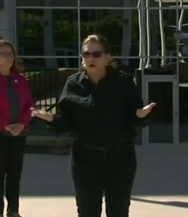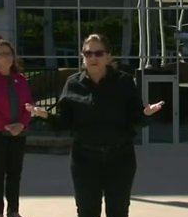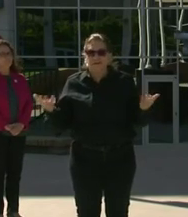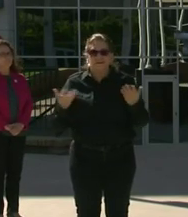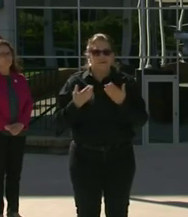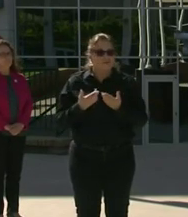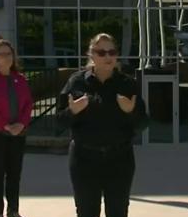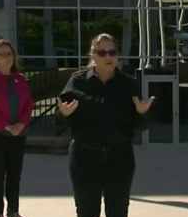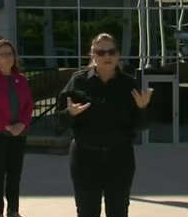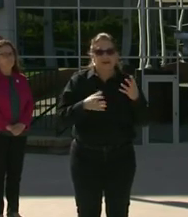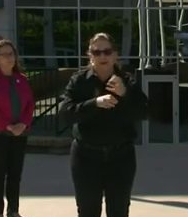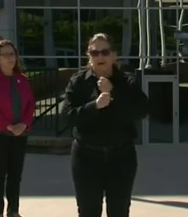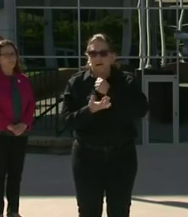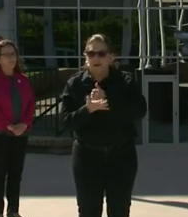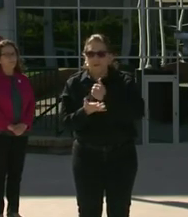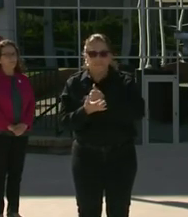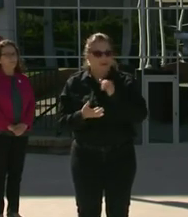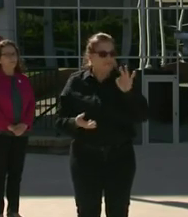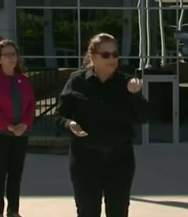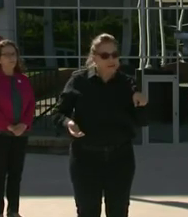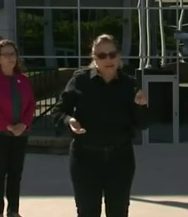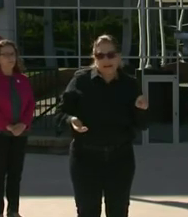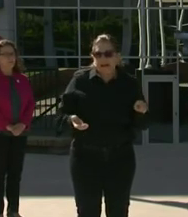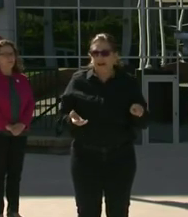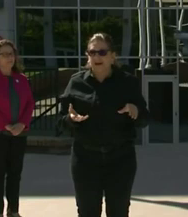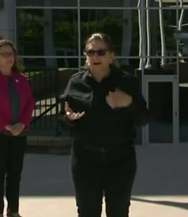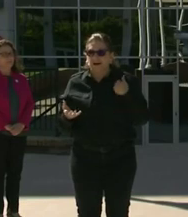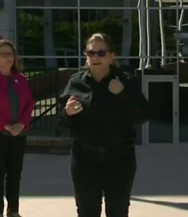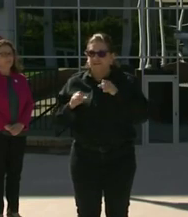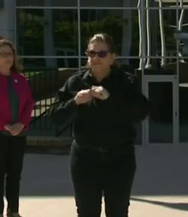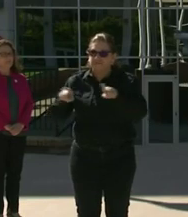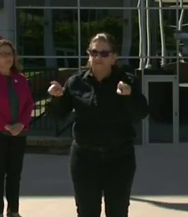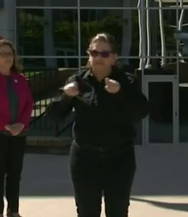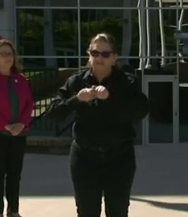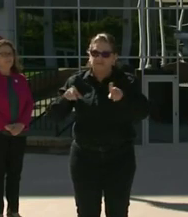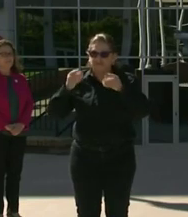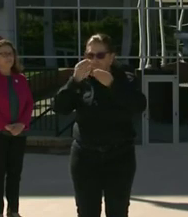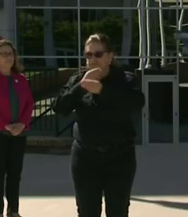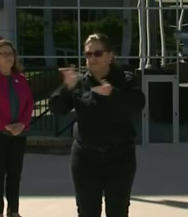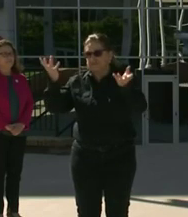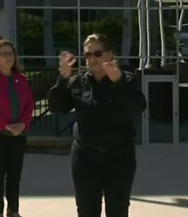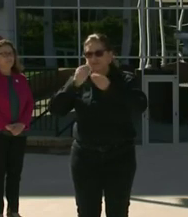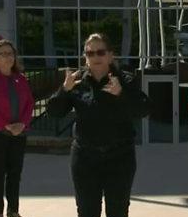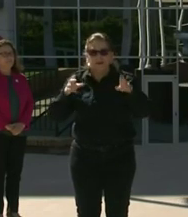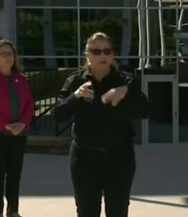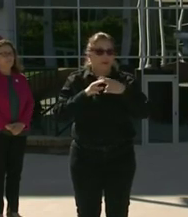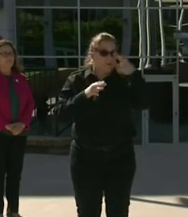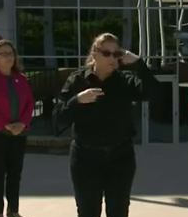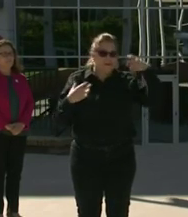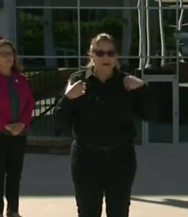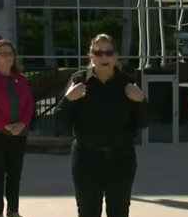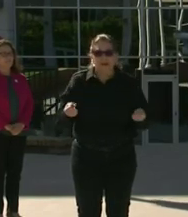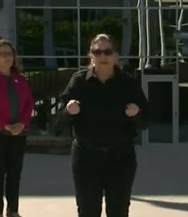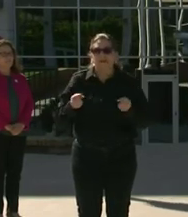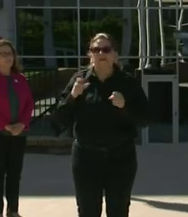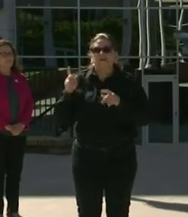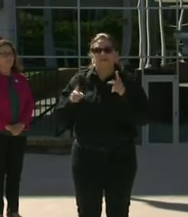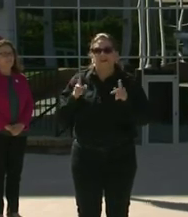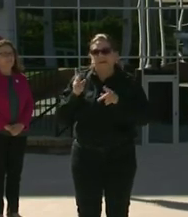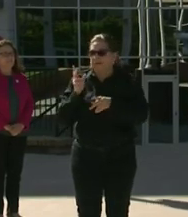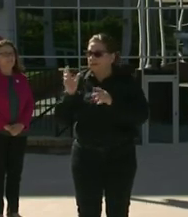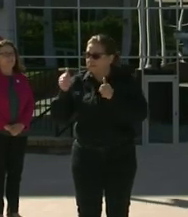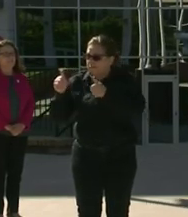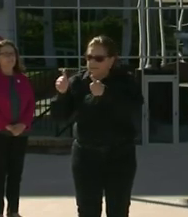put out a lot of information about mental health and people staying active and reaching out